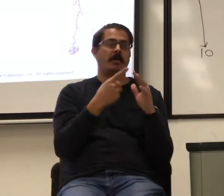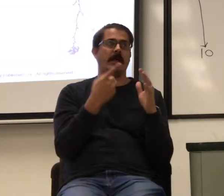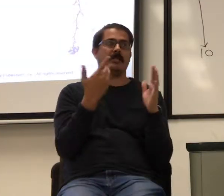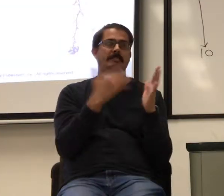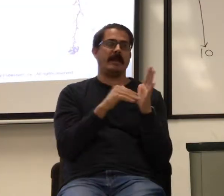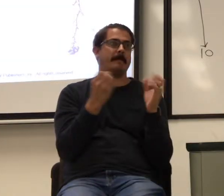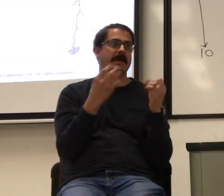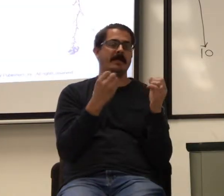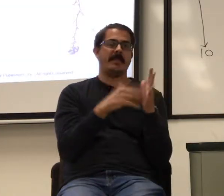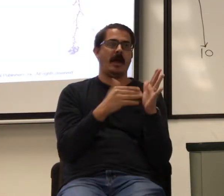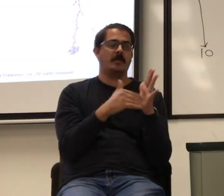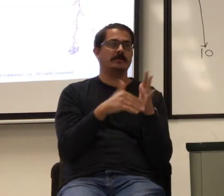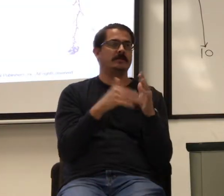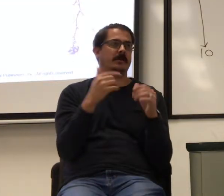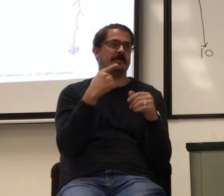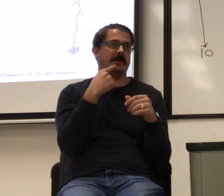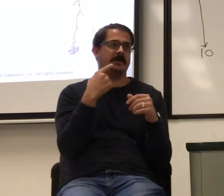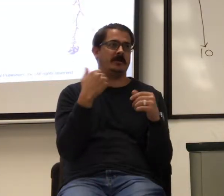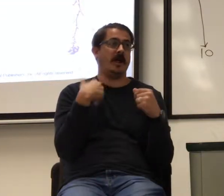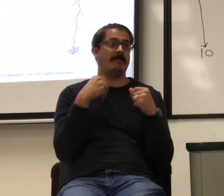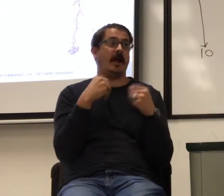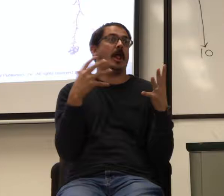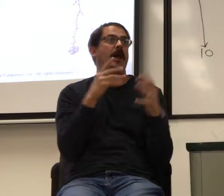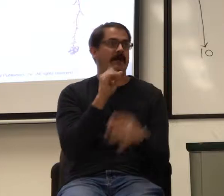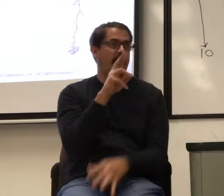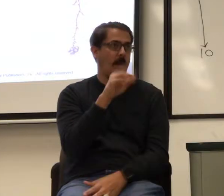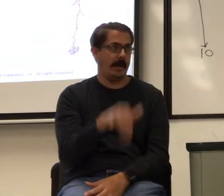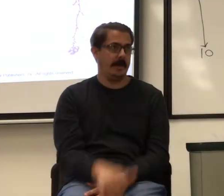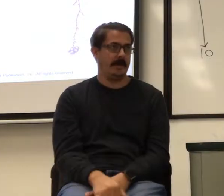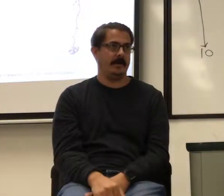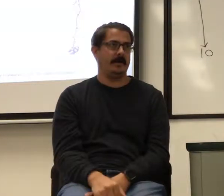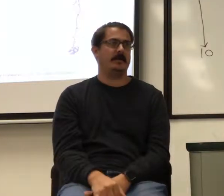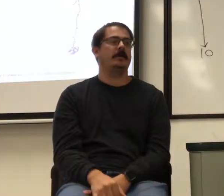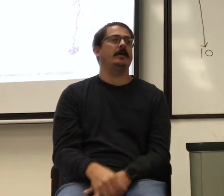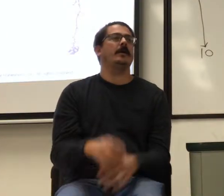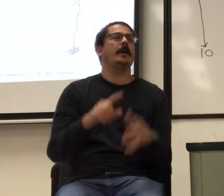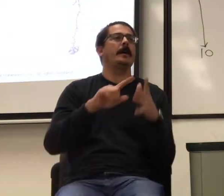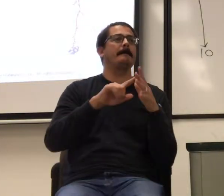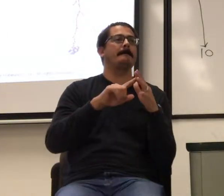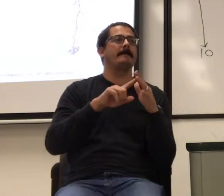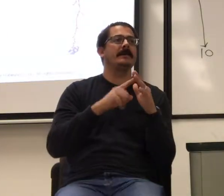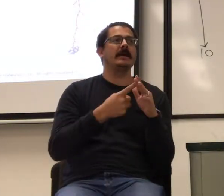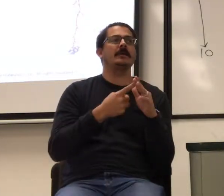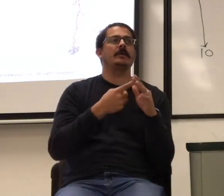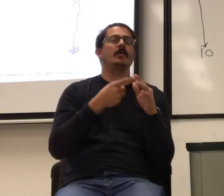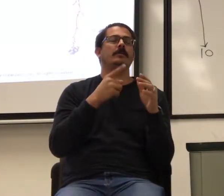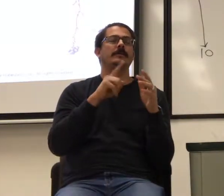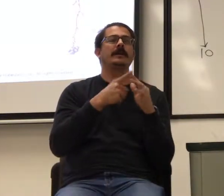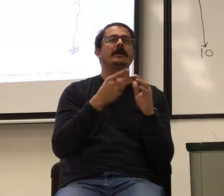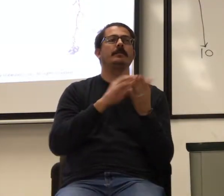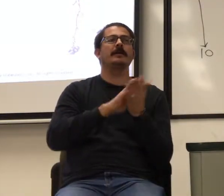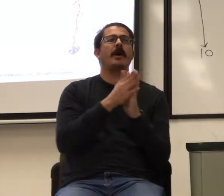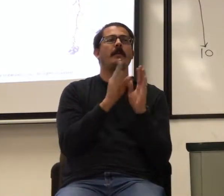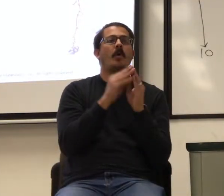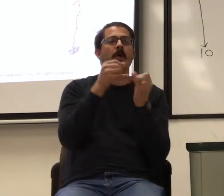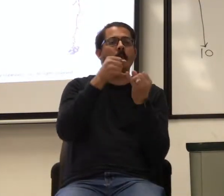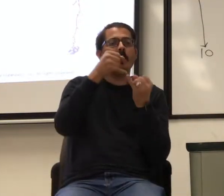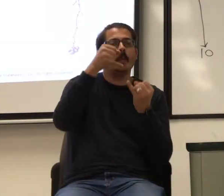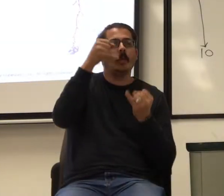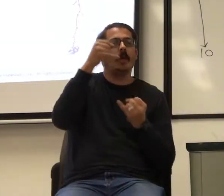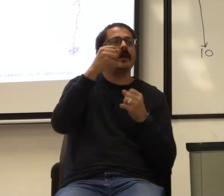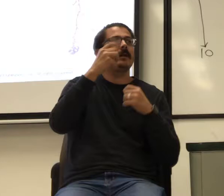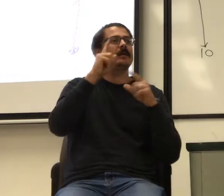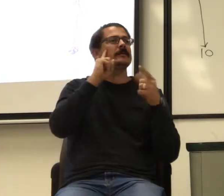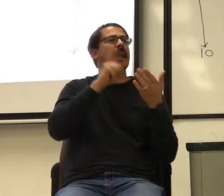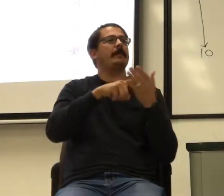thousands, I just usually say a lot of airways, and they're getting smaller. And what's happening structurally is,